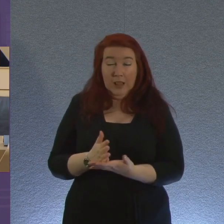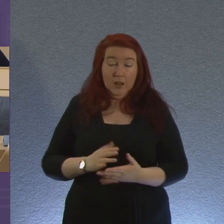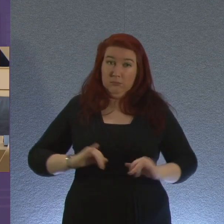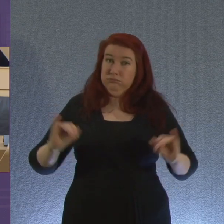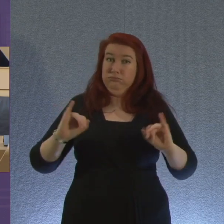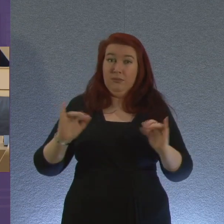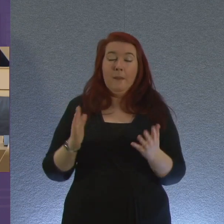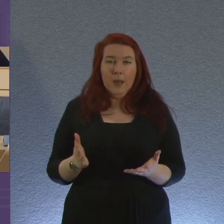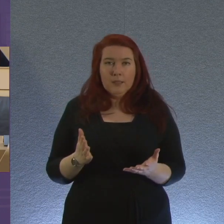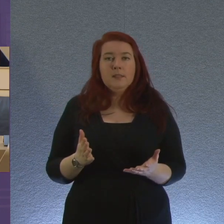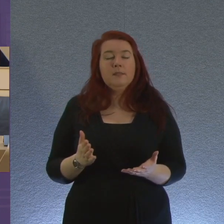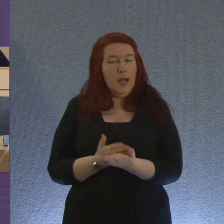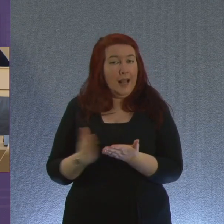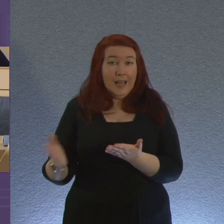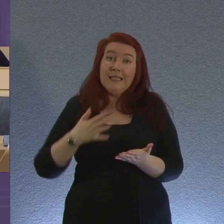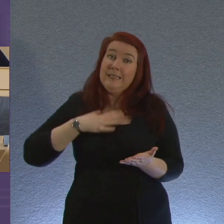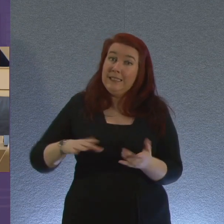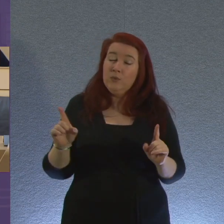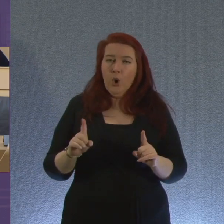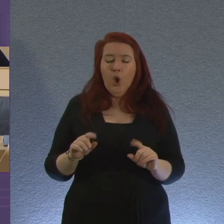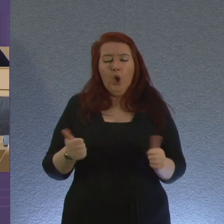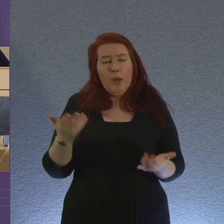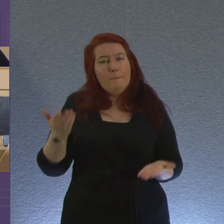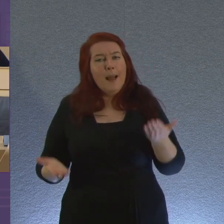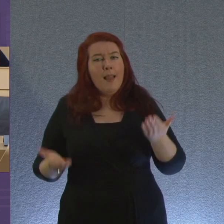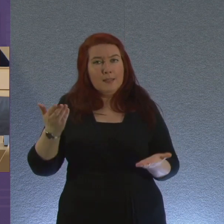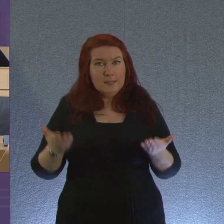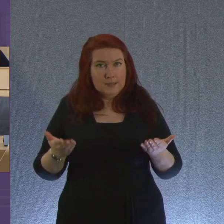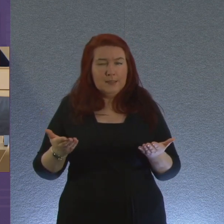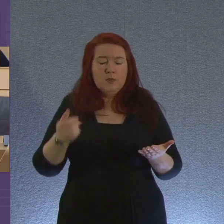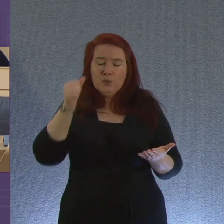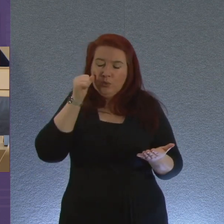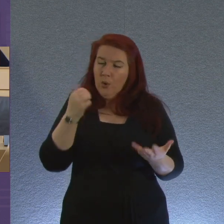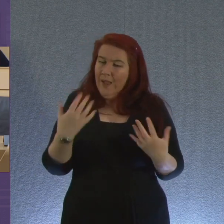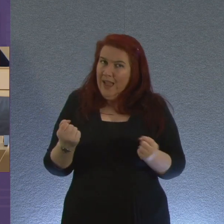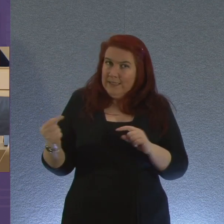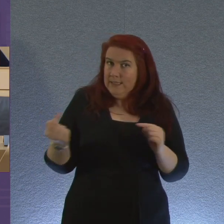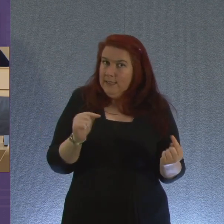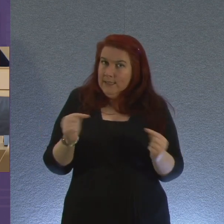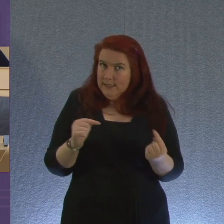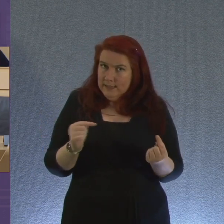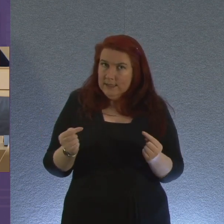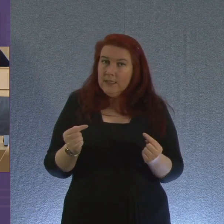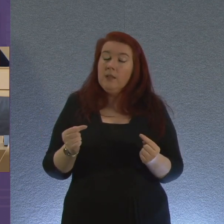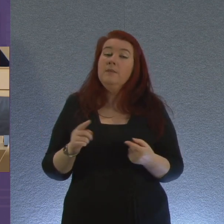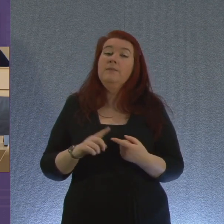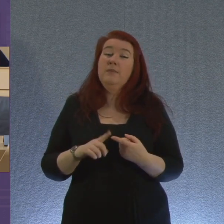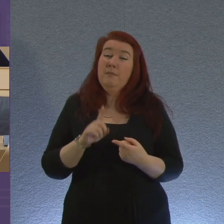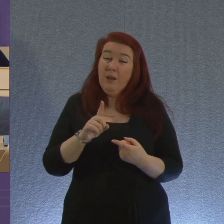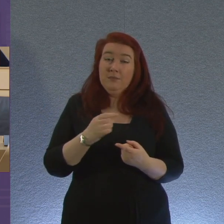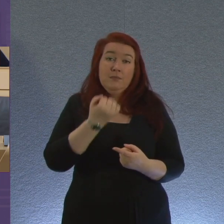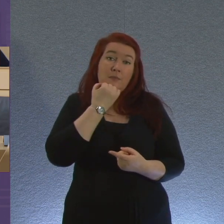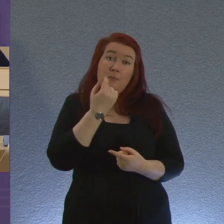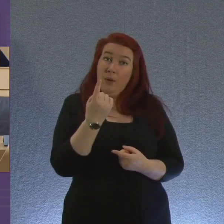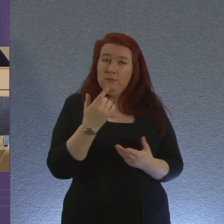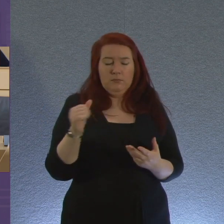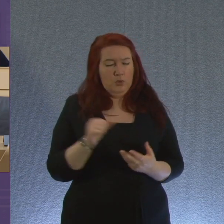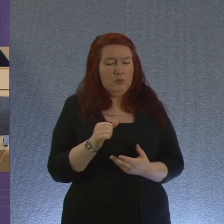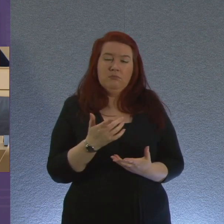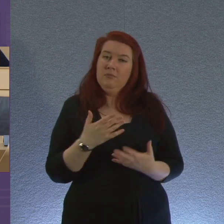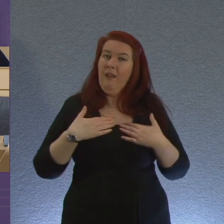that what is required is a balance between competing interests. That said, the health of our country should always be